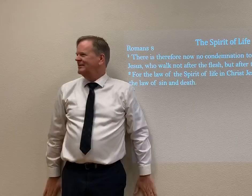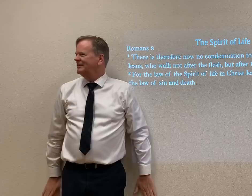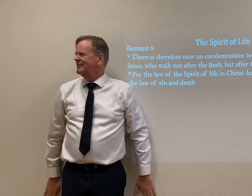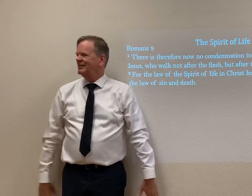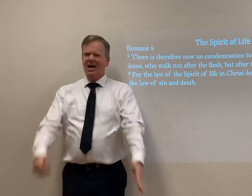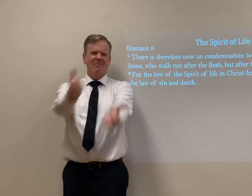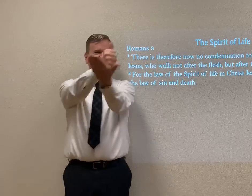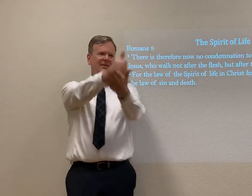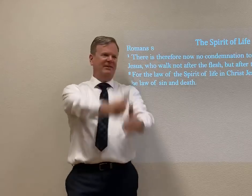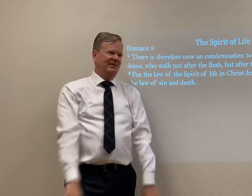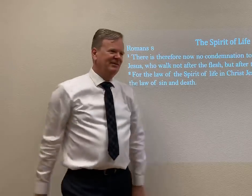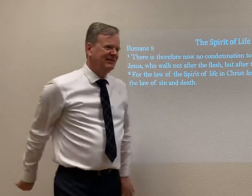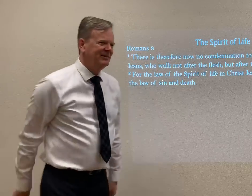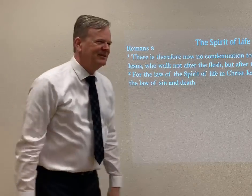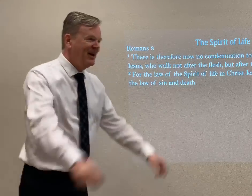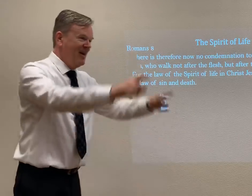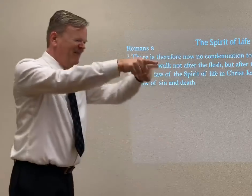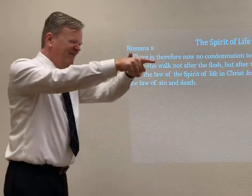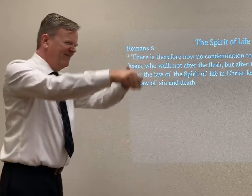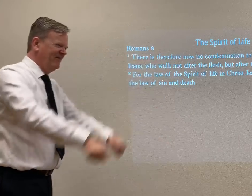with the law and Spirit of life.